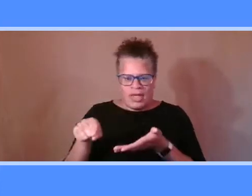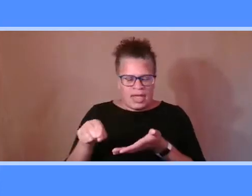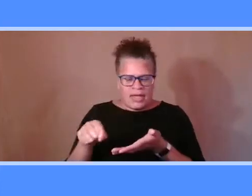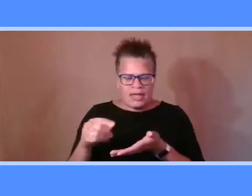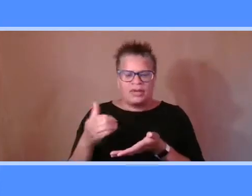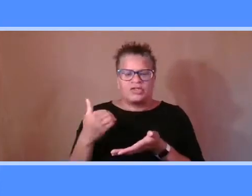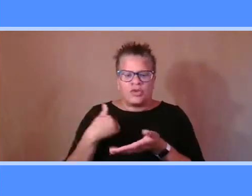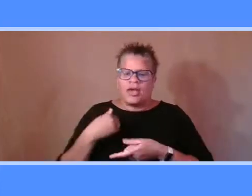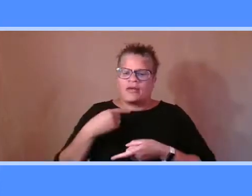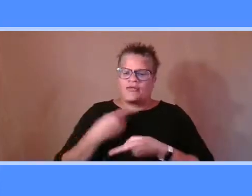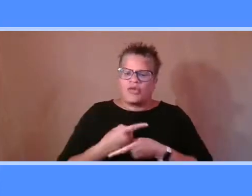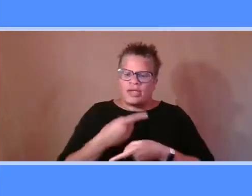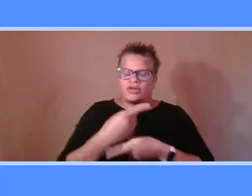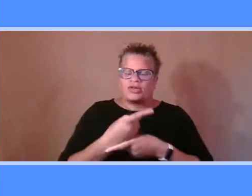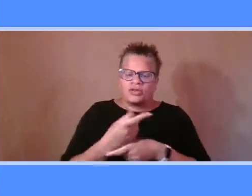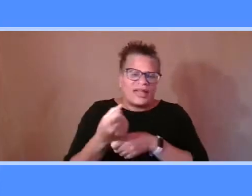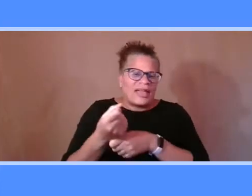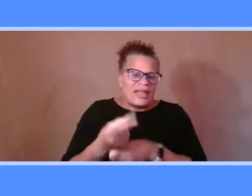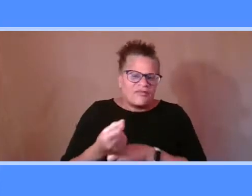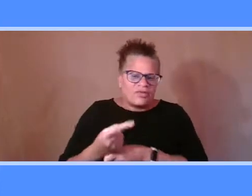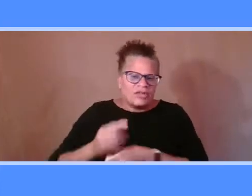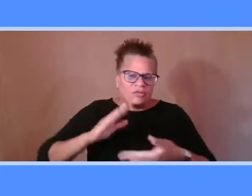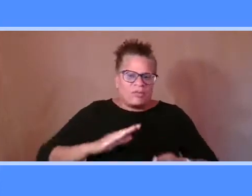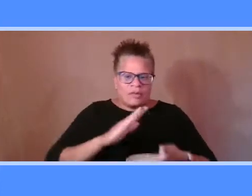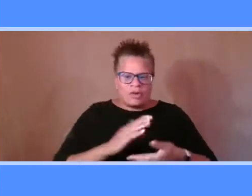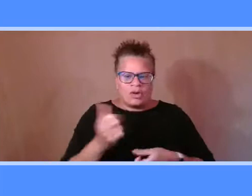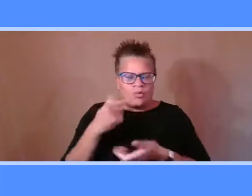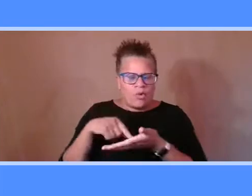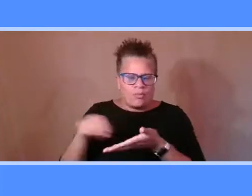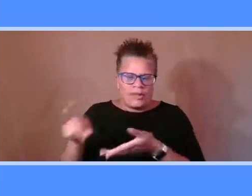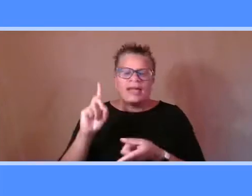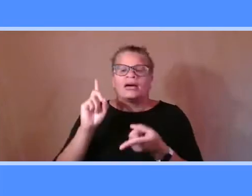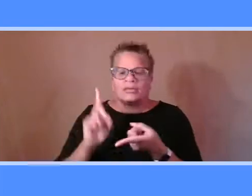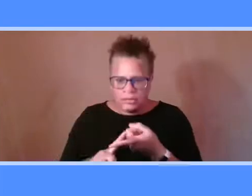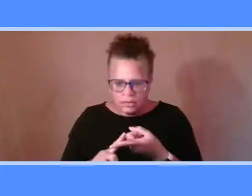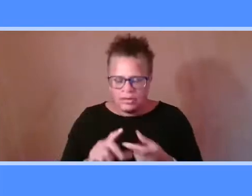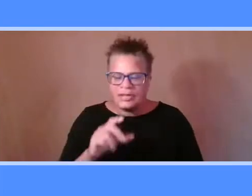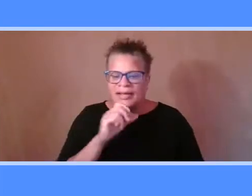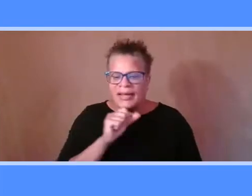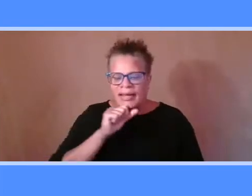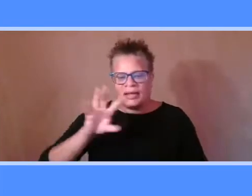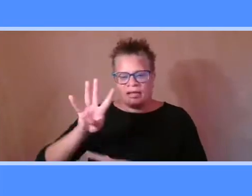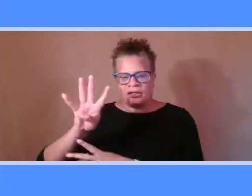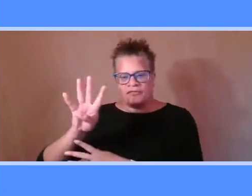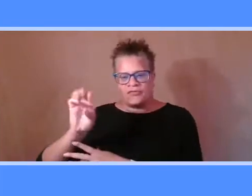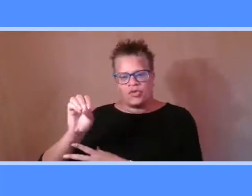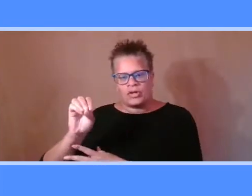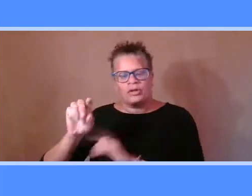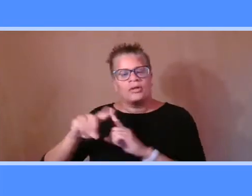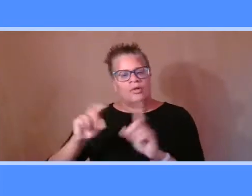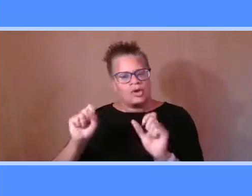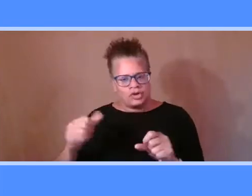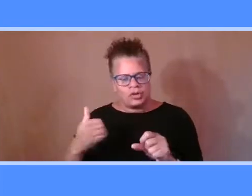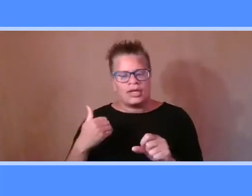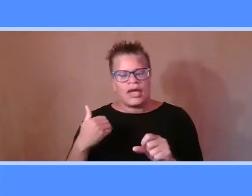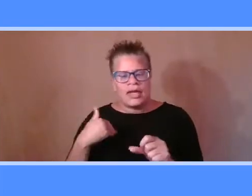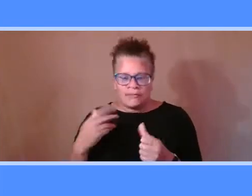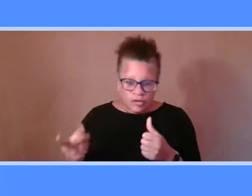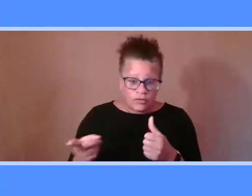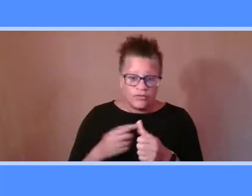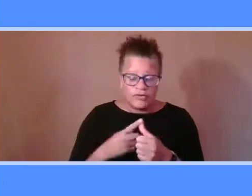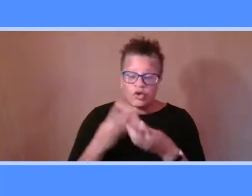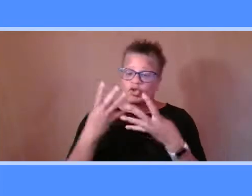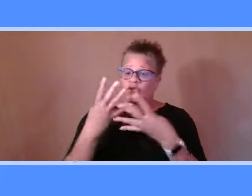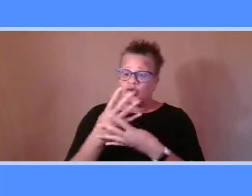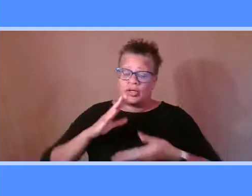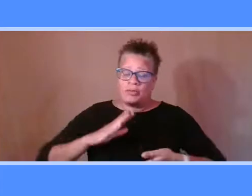have regular yearly mammograms until you're age 40. But you can have your first